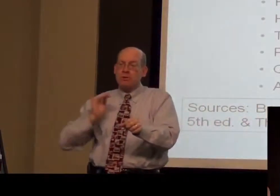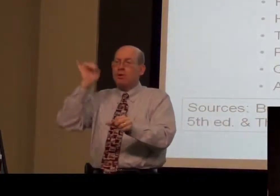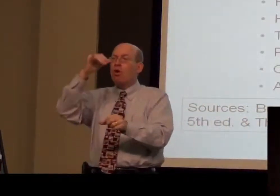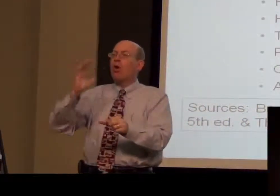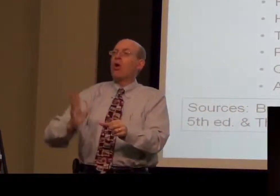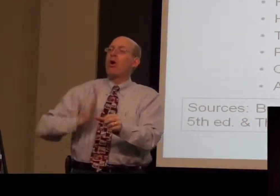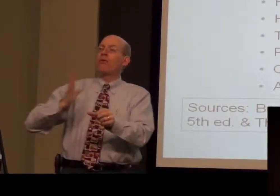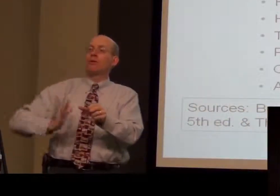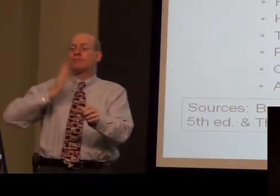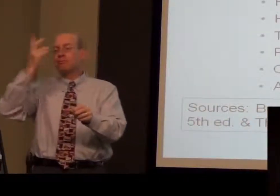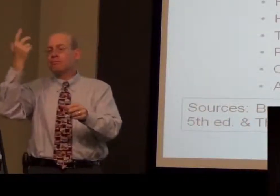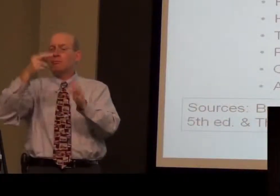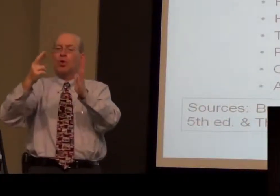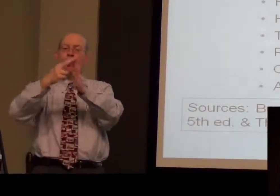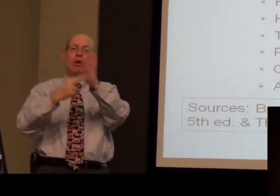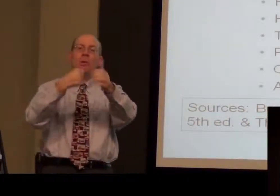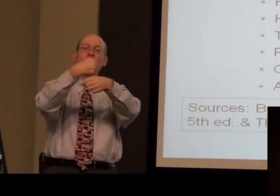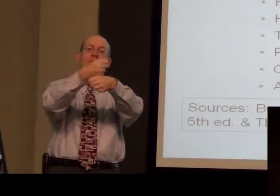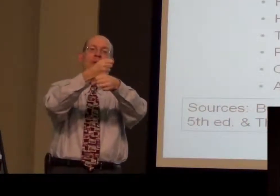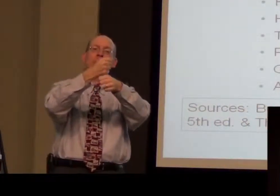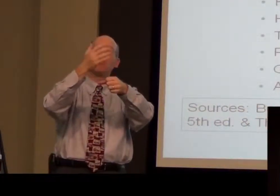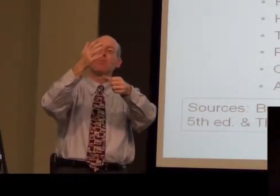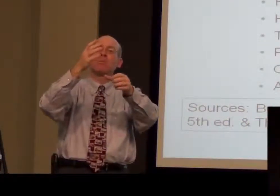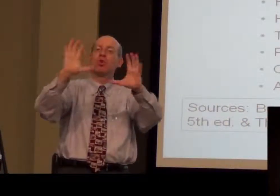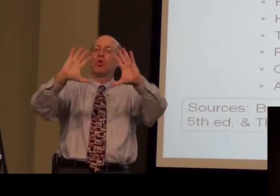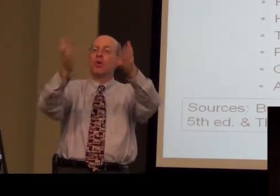it's basically the fundamentals